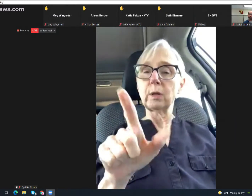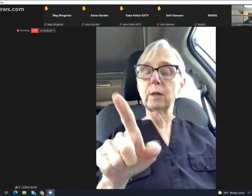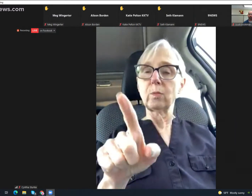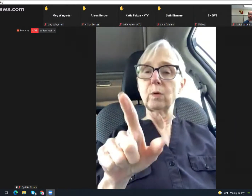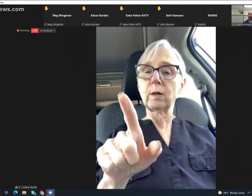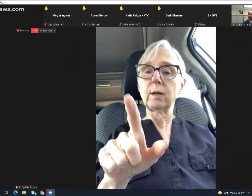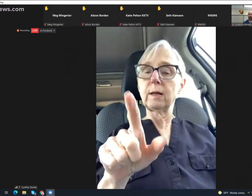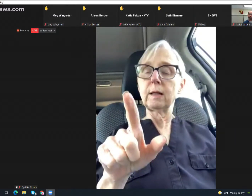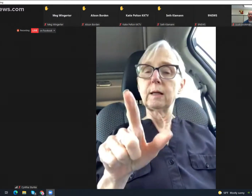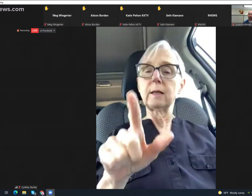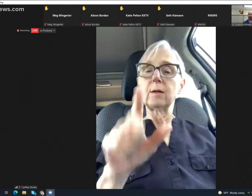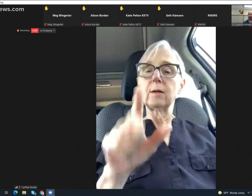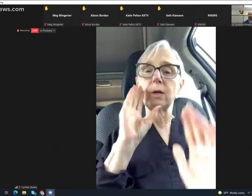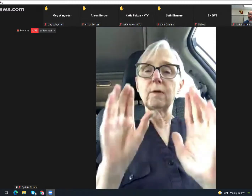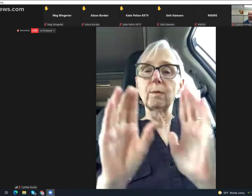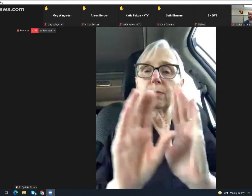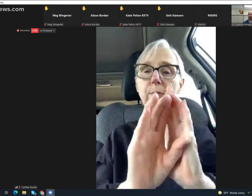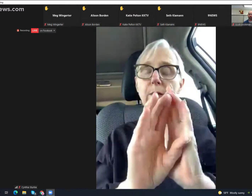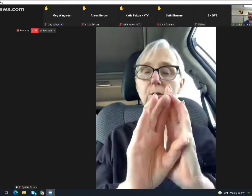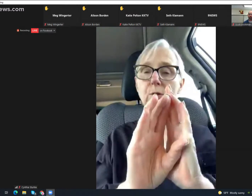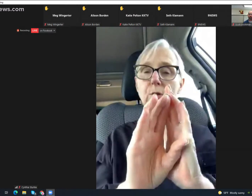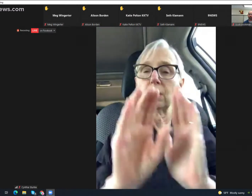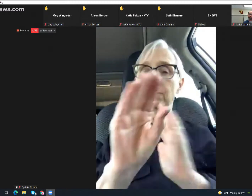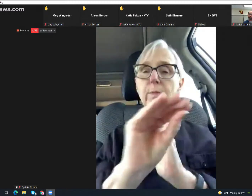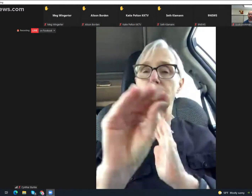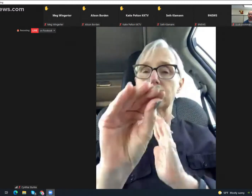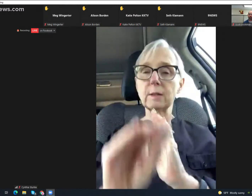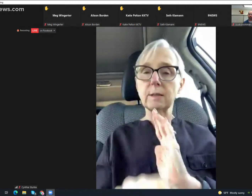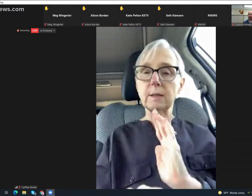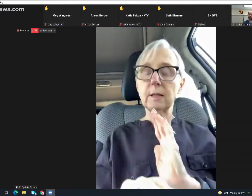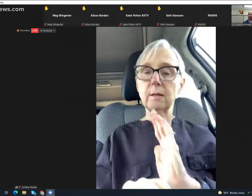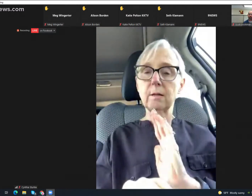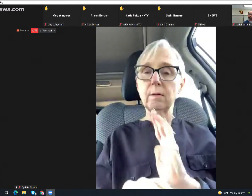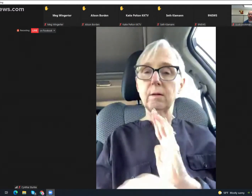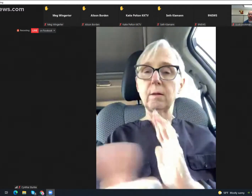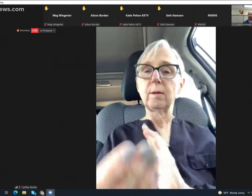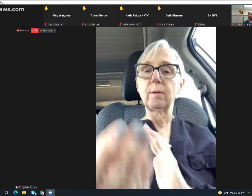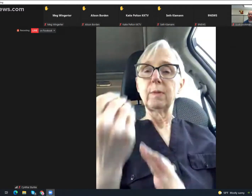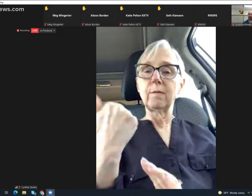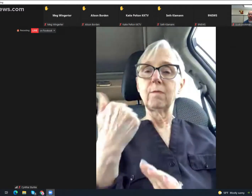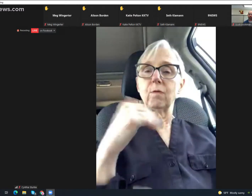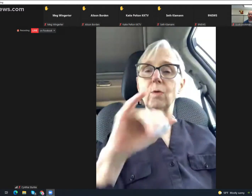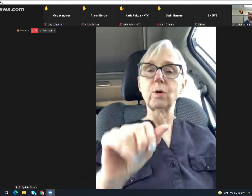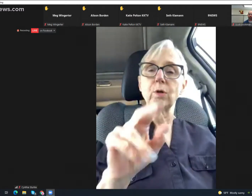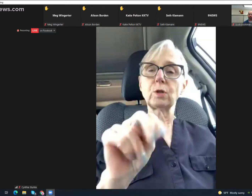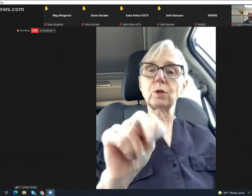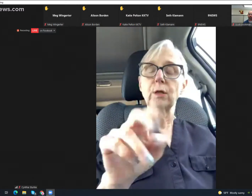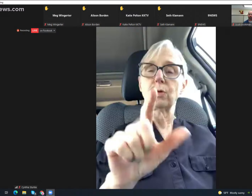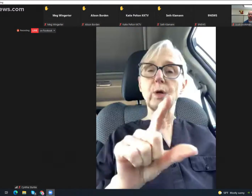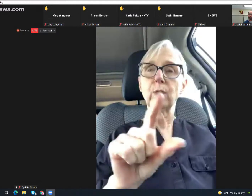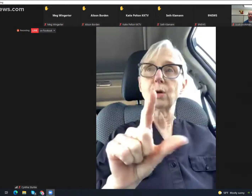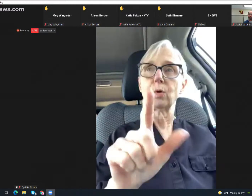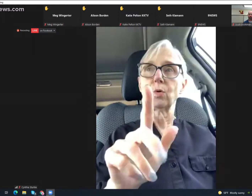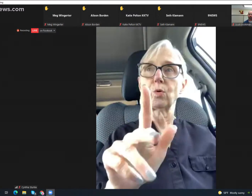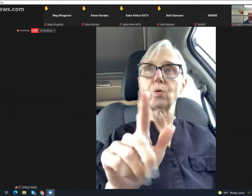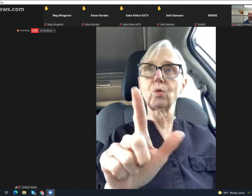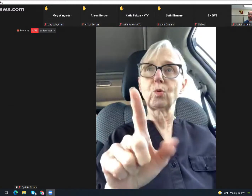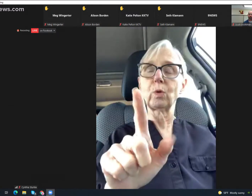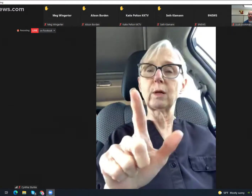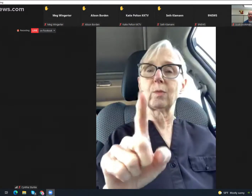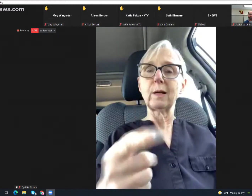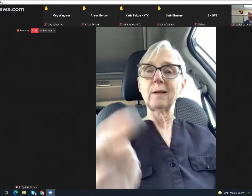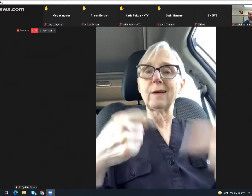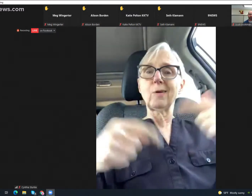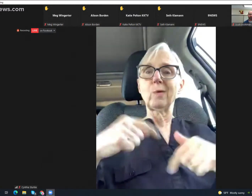rough picture of what the percentage of hospitalizations due to COVID was before January 21, like going back to the start of